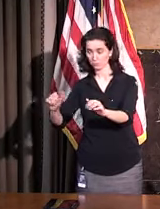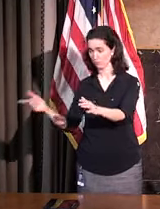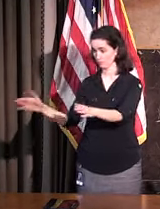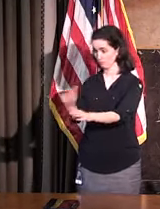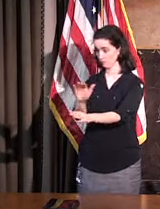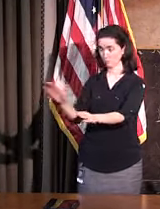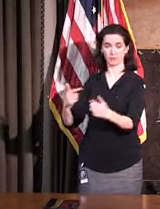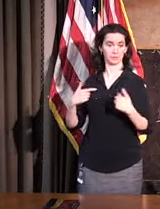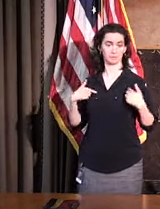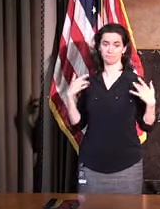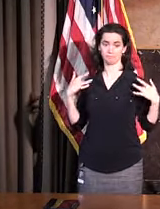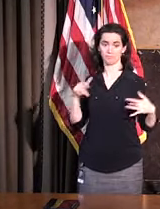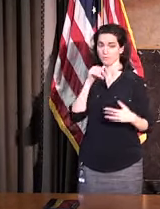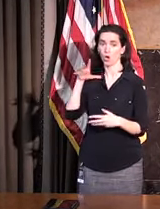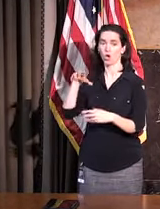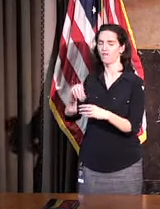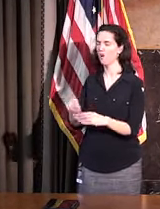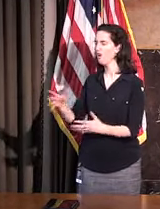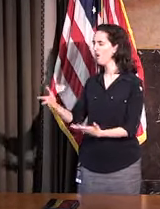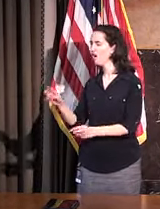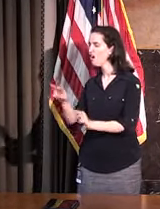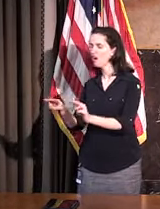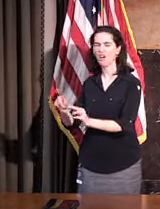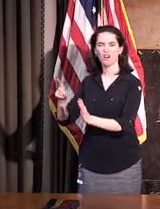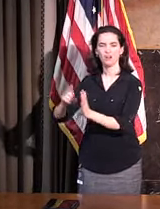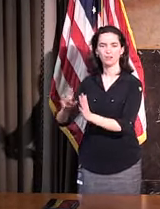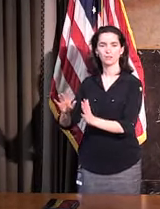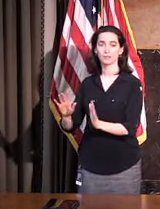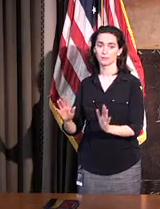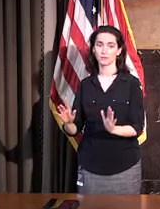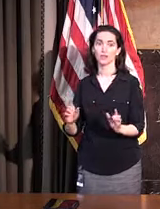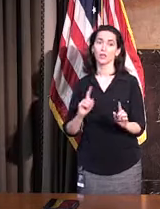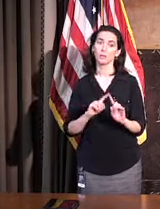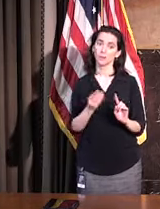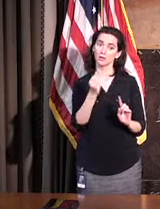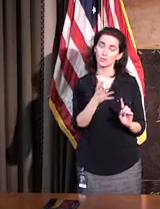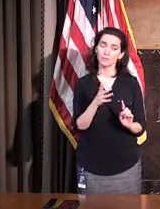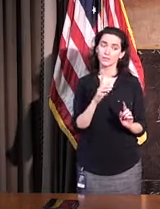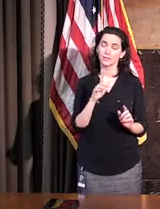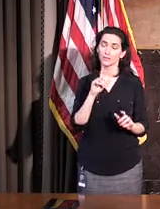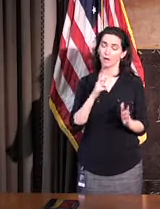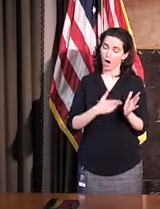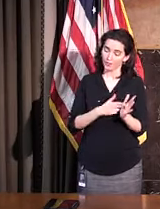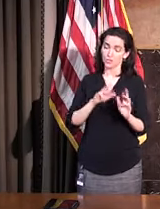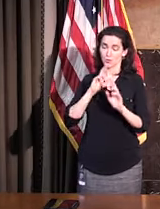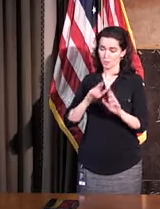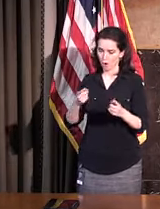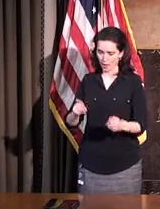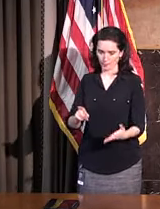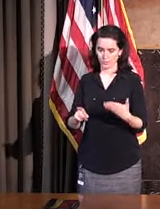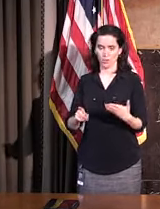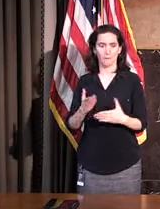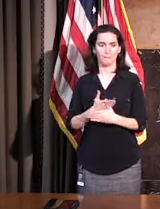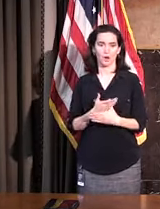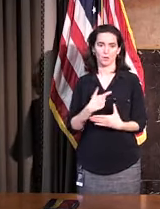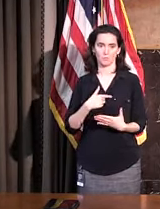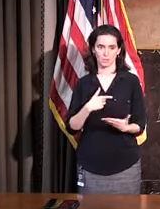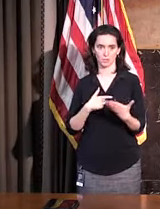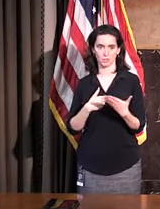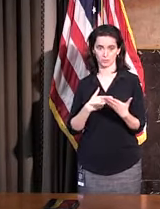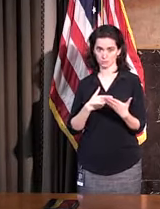to second guess it. I will tell you that I was obviously very, very troubled by that report. I did have an opportunity